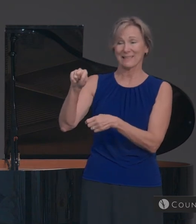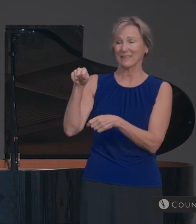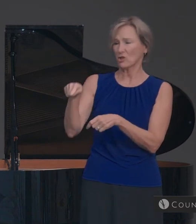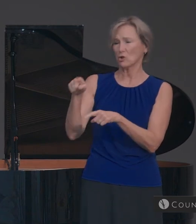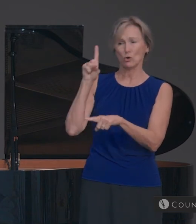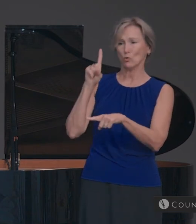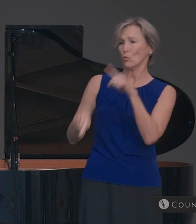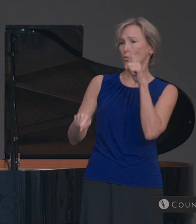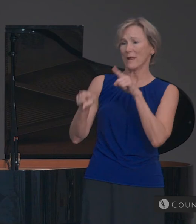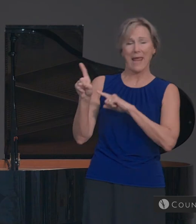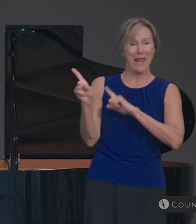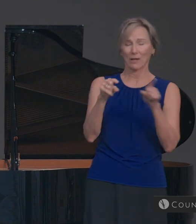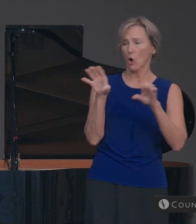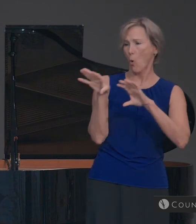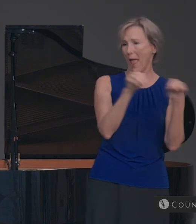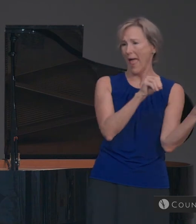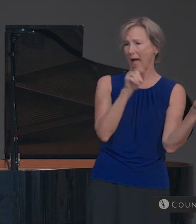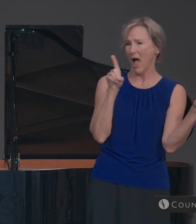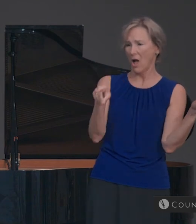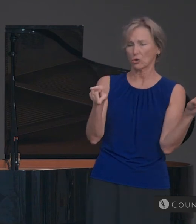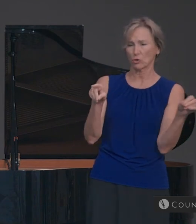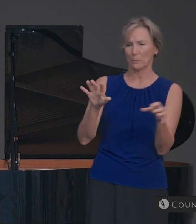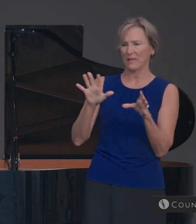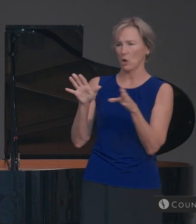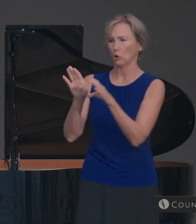inside. You see,